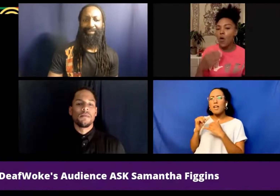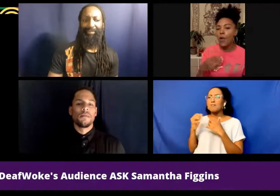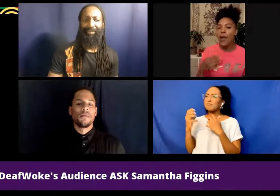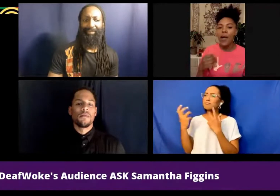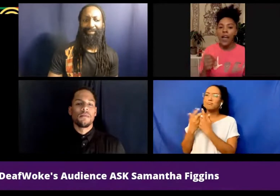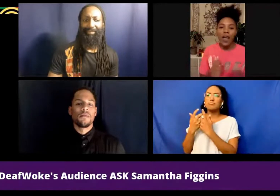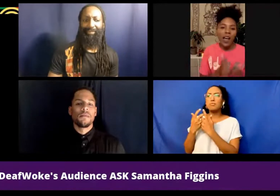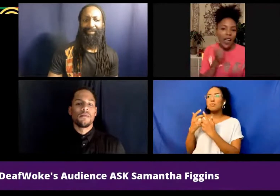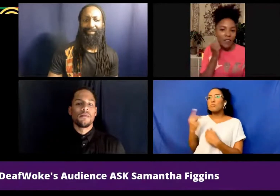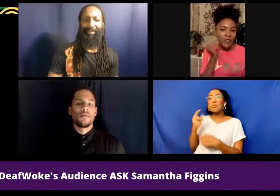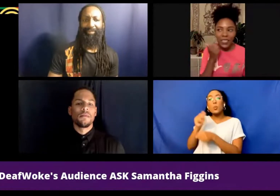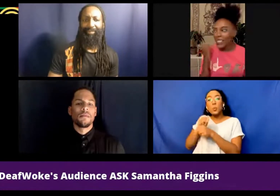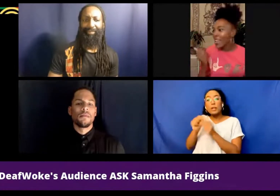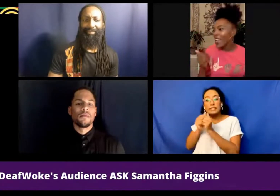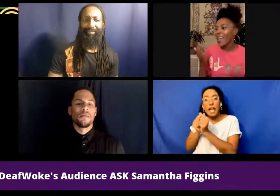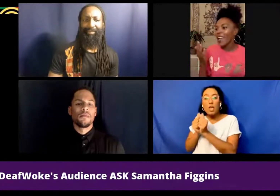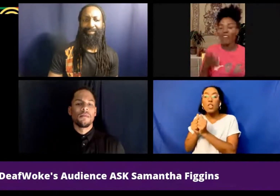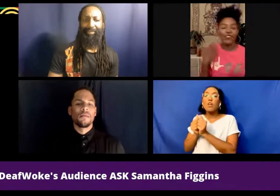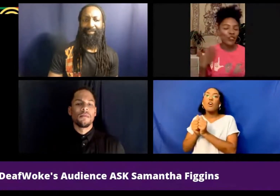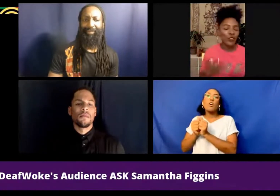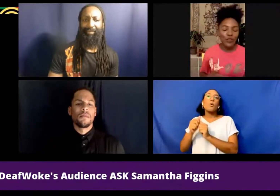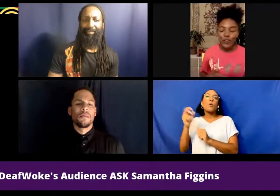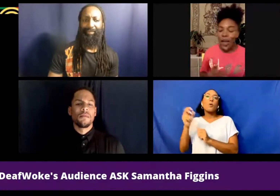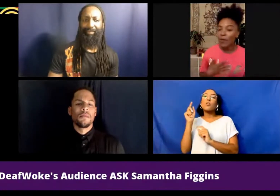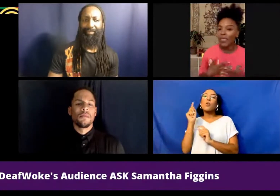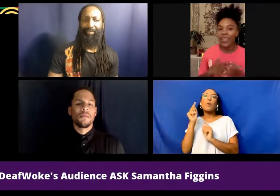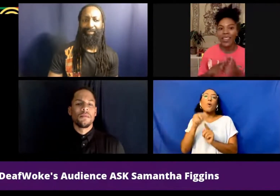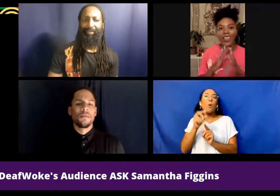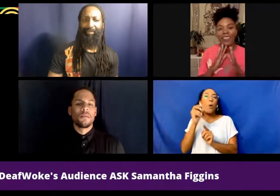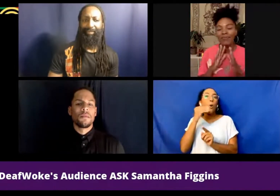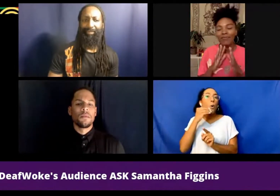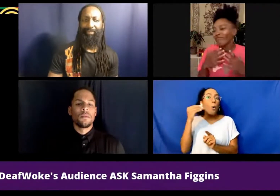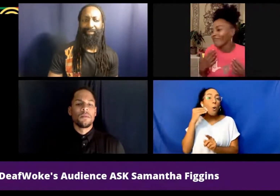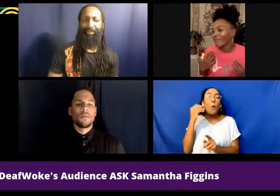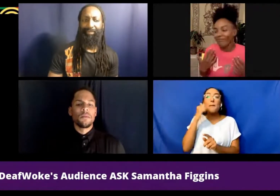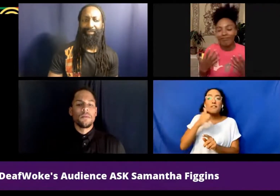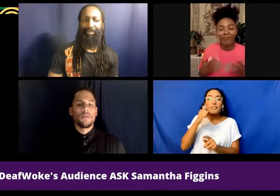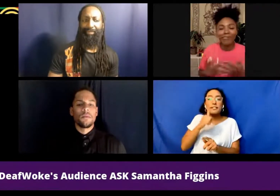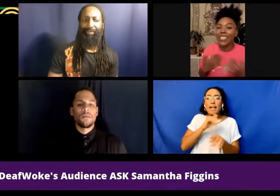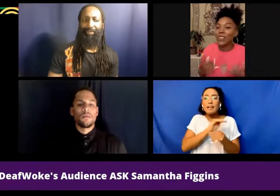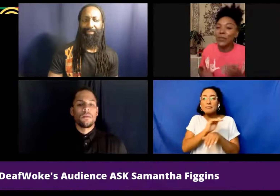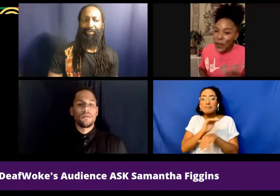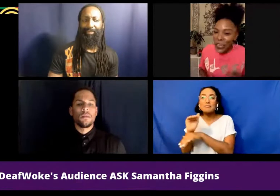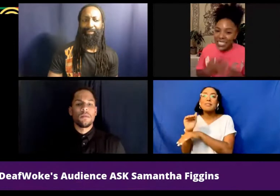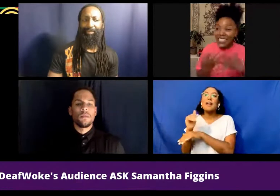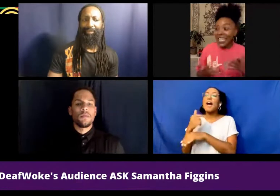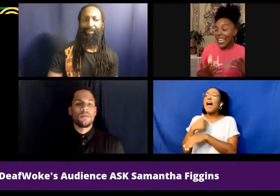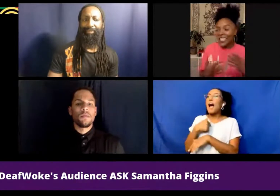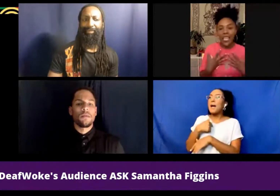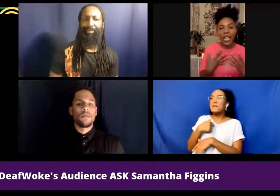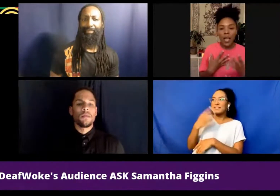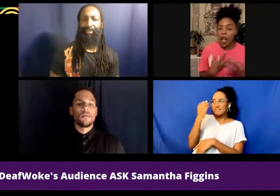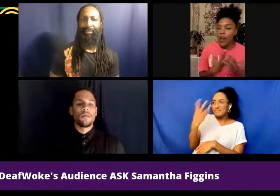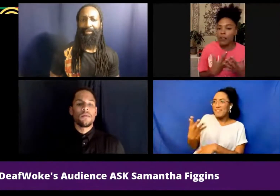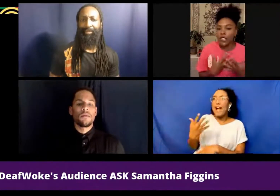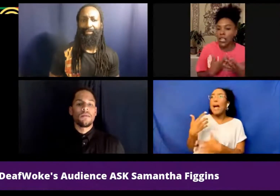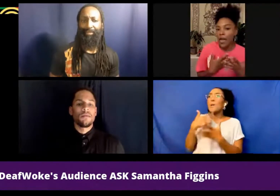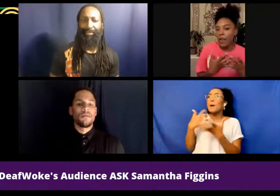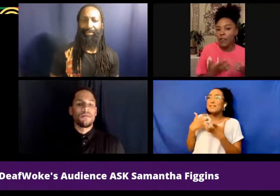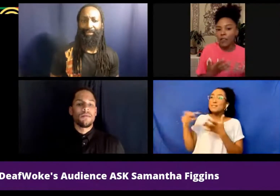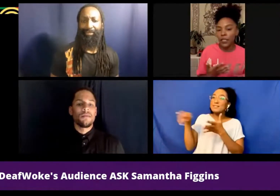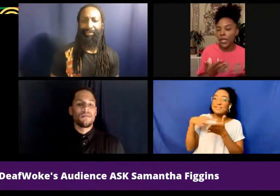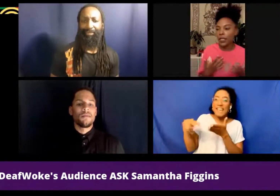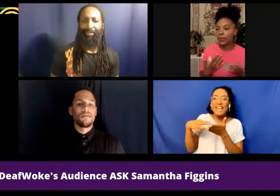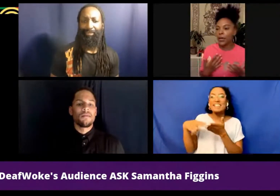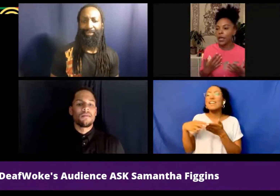go home every day after school. I would say, let's work, let's dance. And I already just